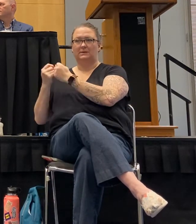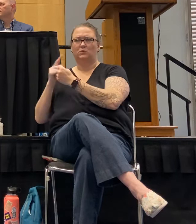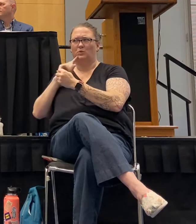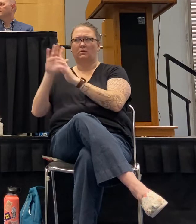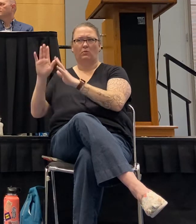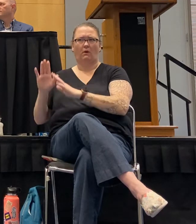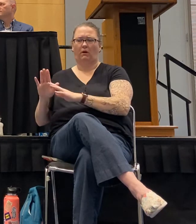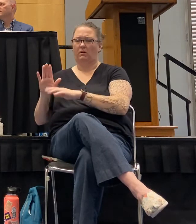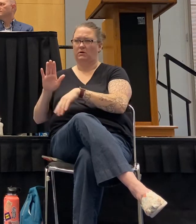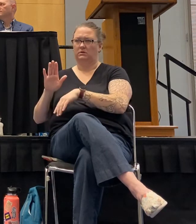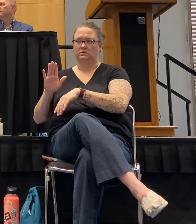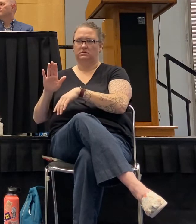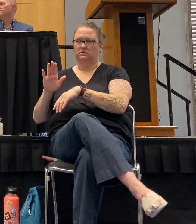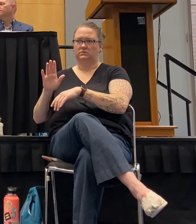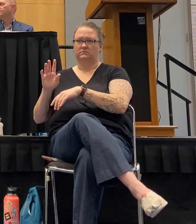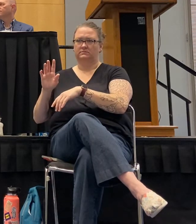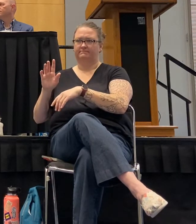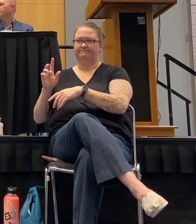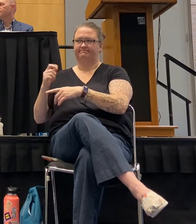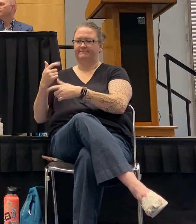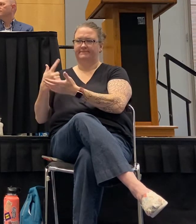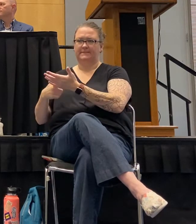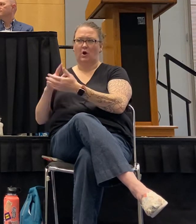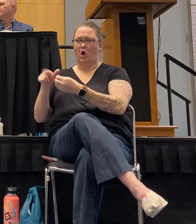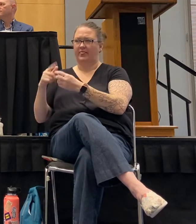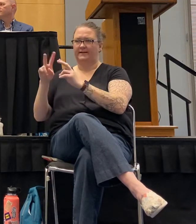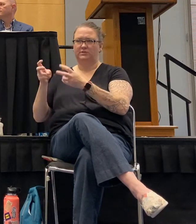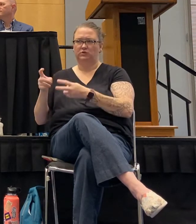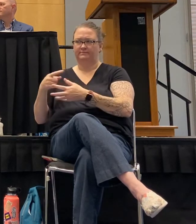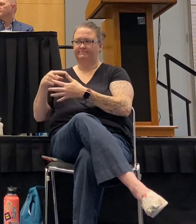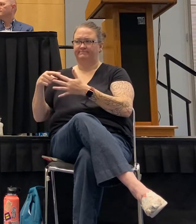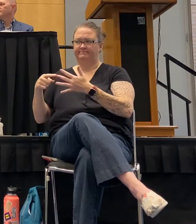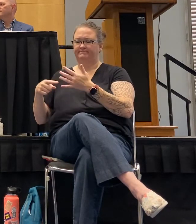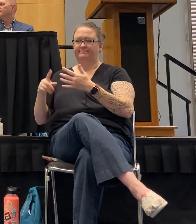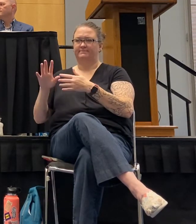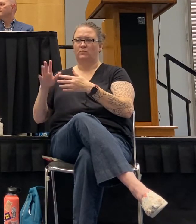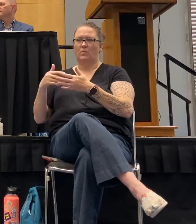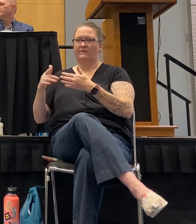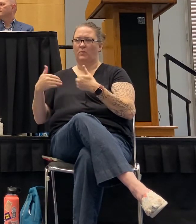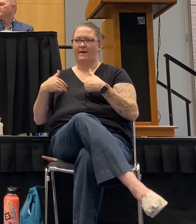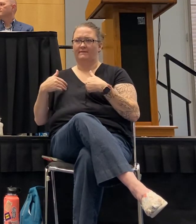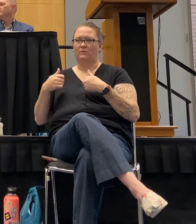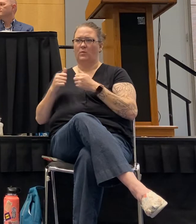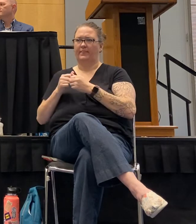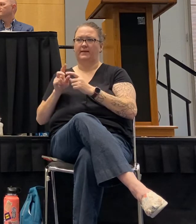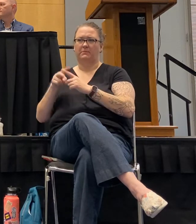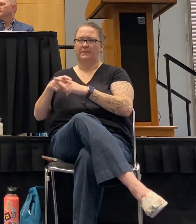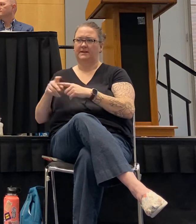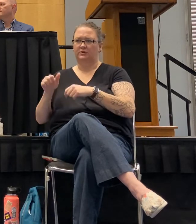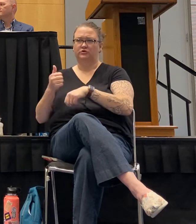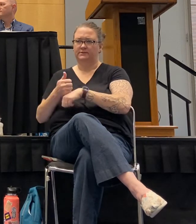really great on addressing all of the issues you may have and all of the implementation.